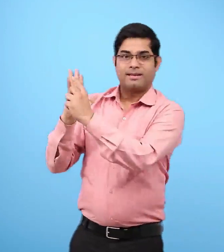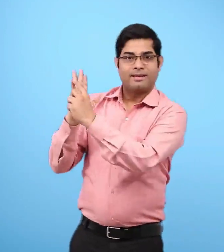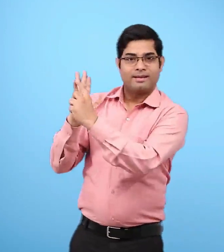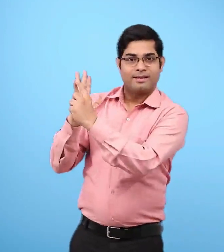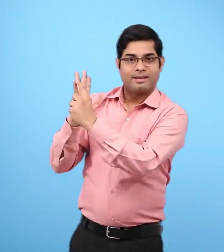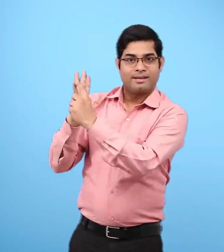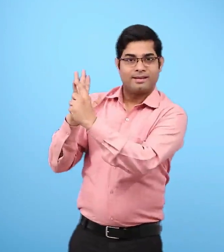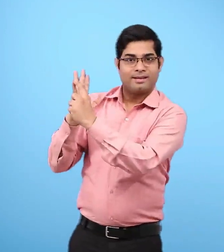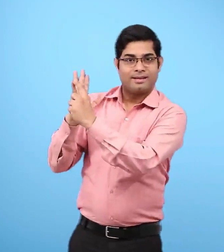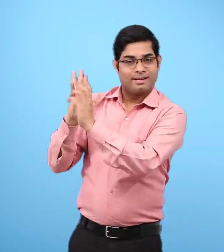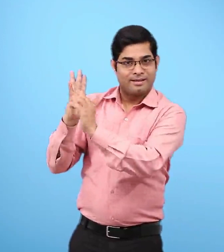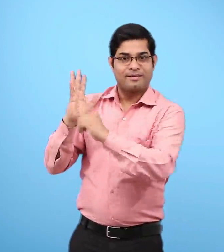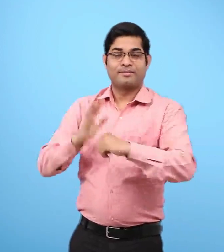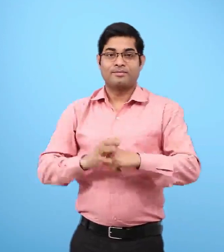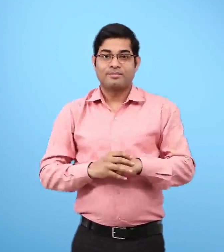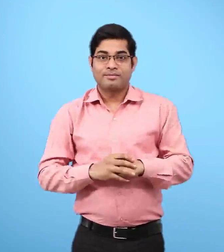long as your little finger.